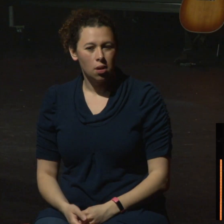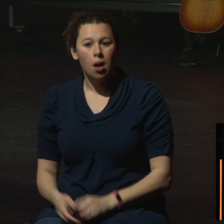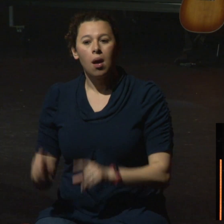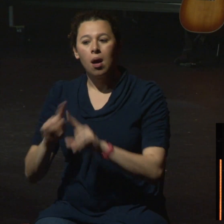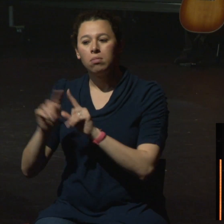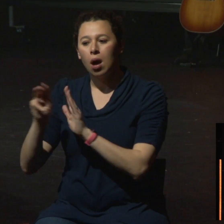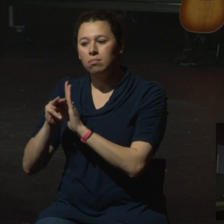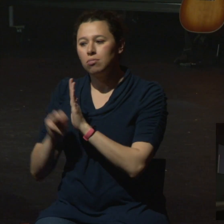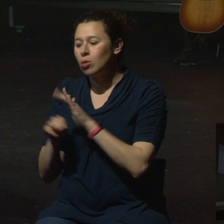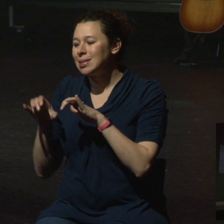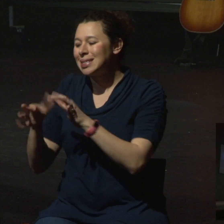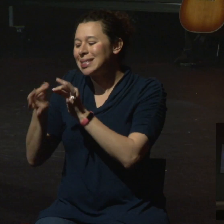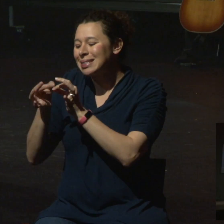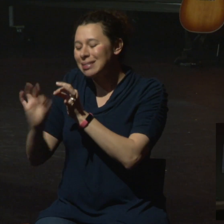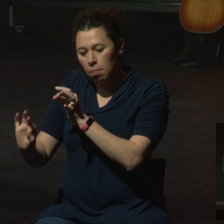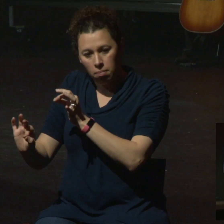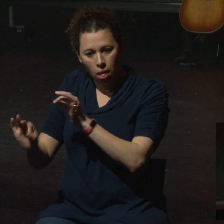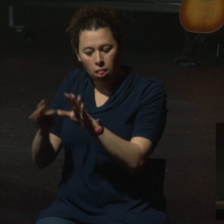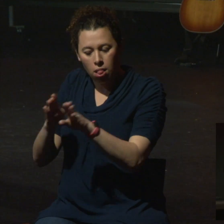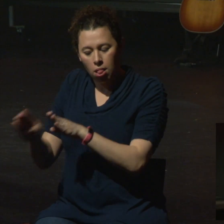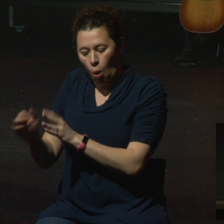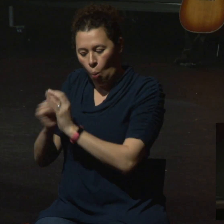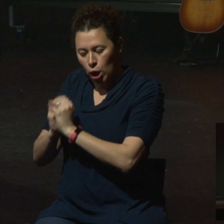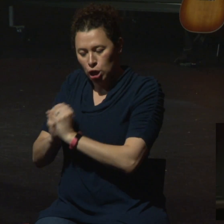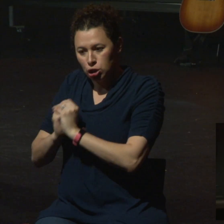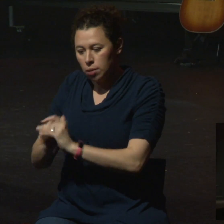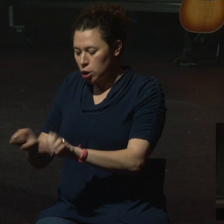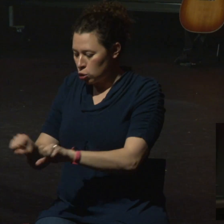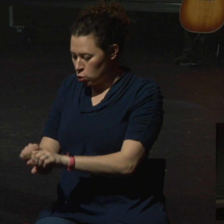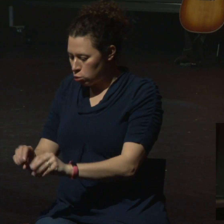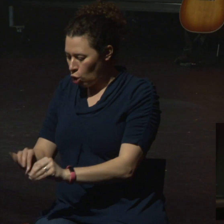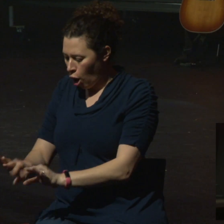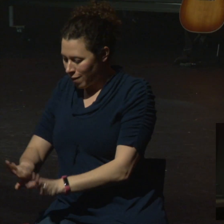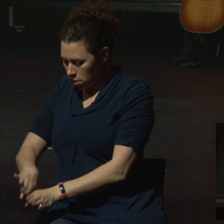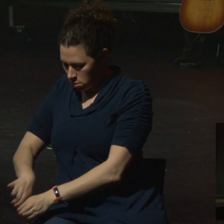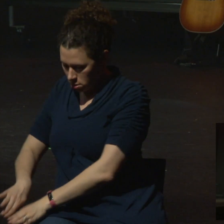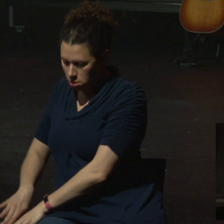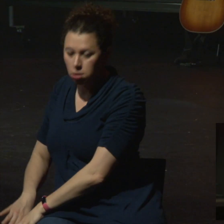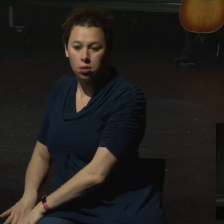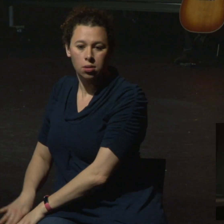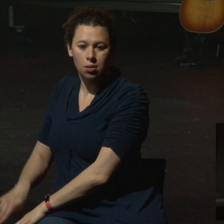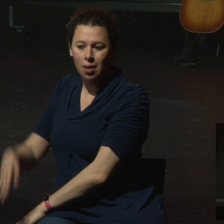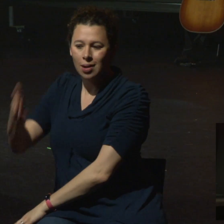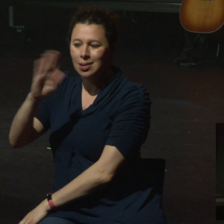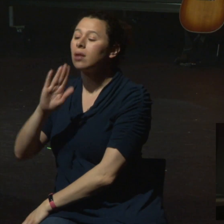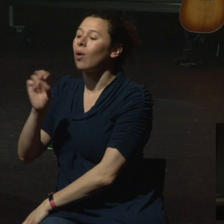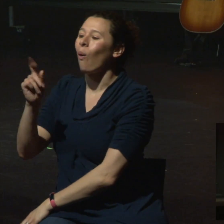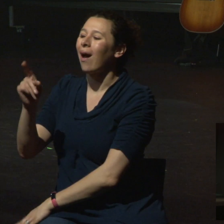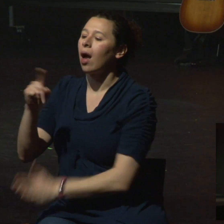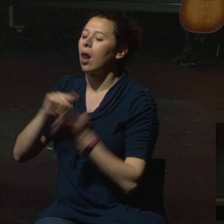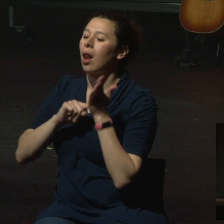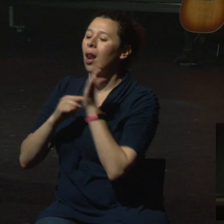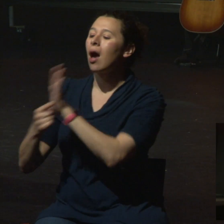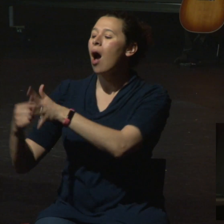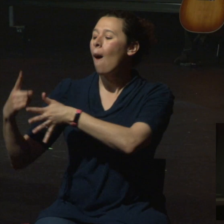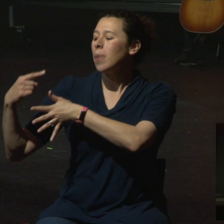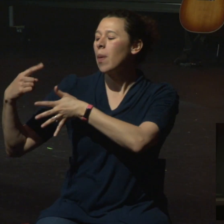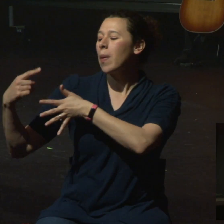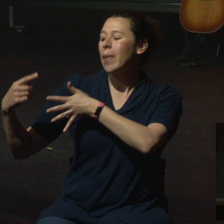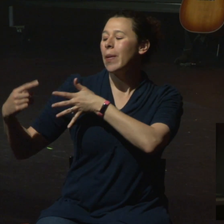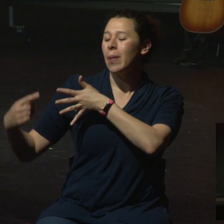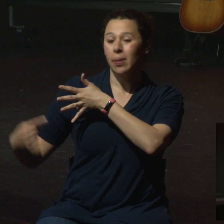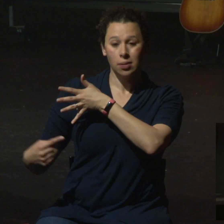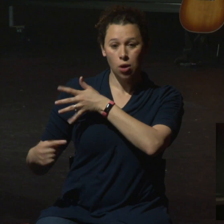does this simple act of worship, and all of a sudden God starts revealing things. God starts telling him to go back to Egypt to free the